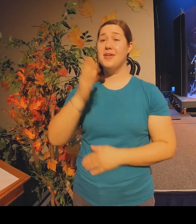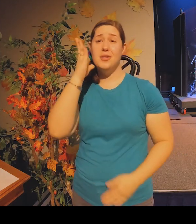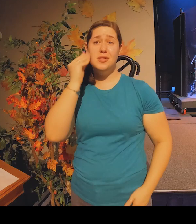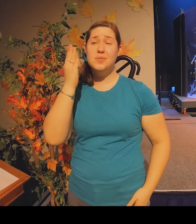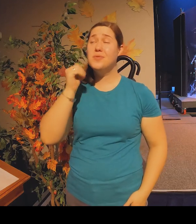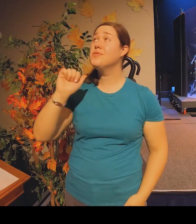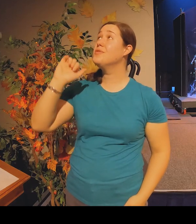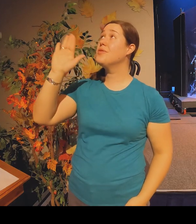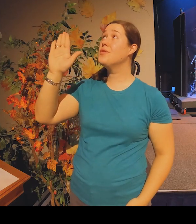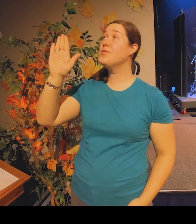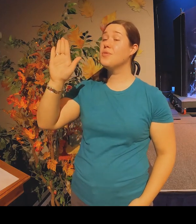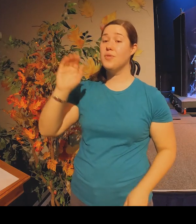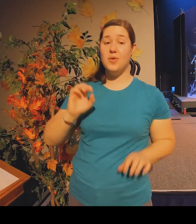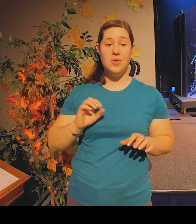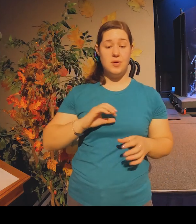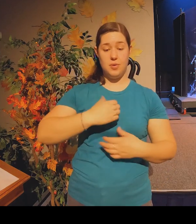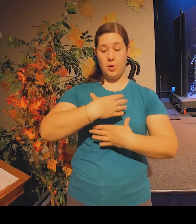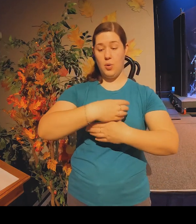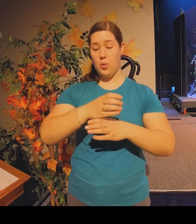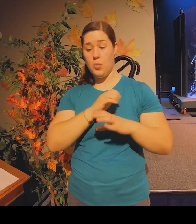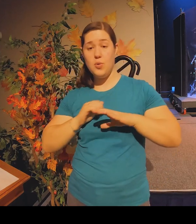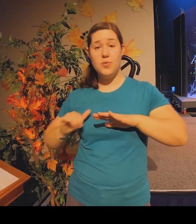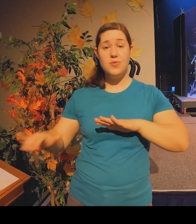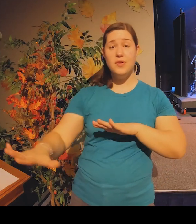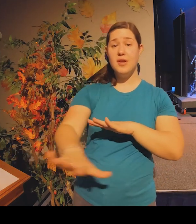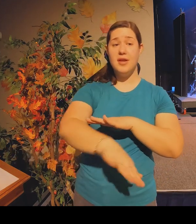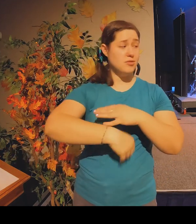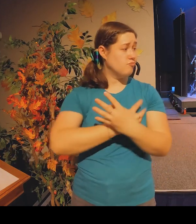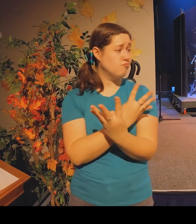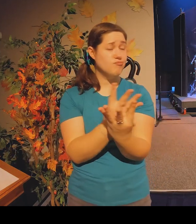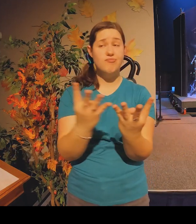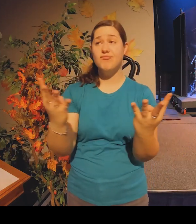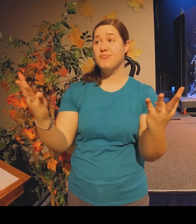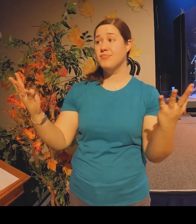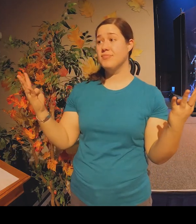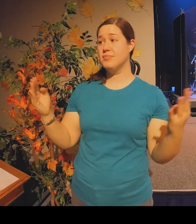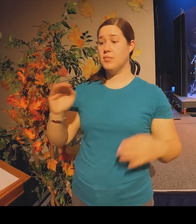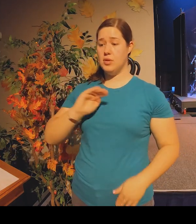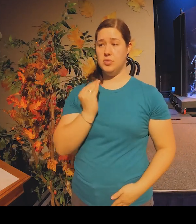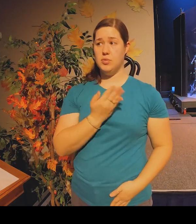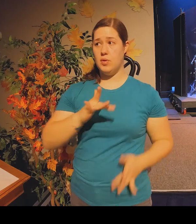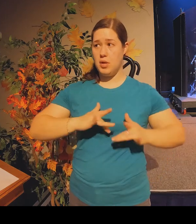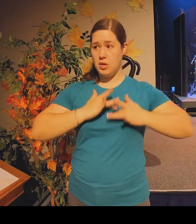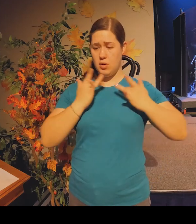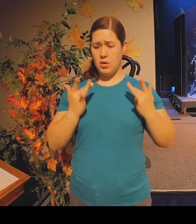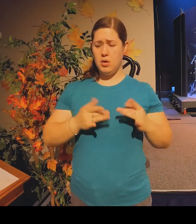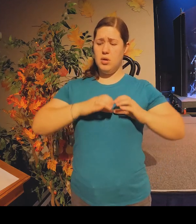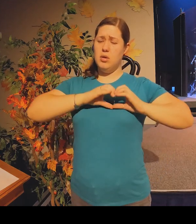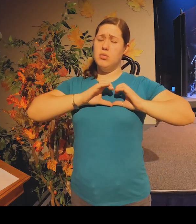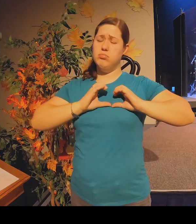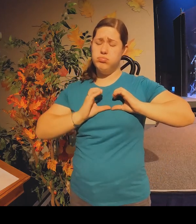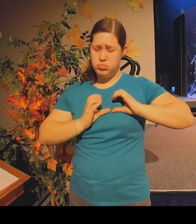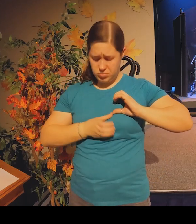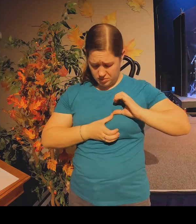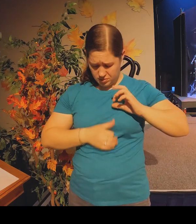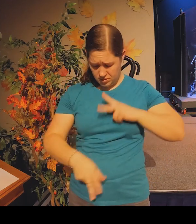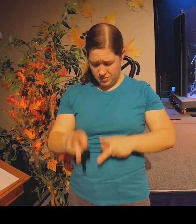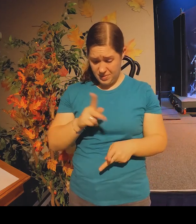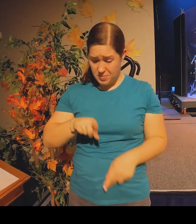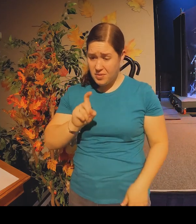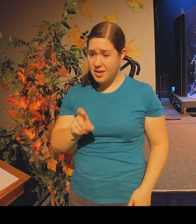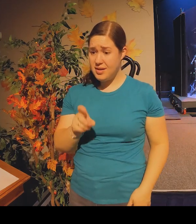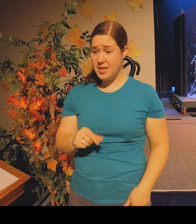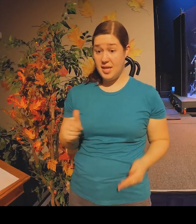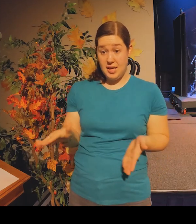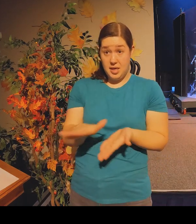in all around us. Our hearts break for those in great need, both near and far. We